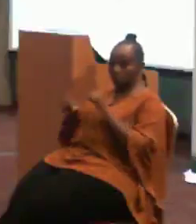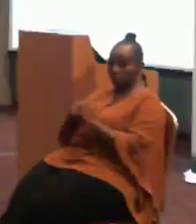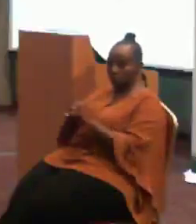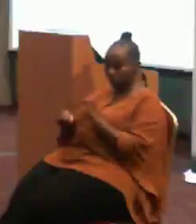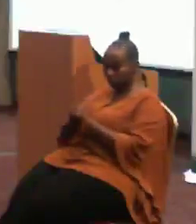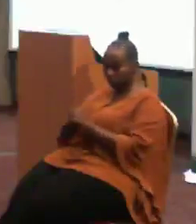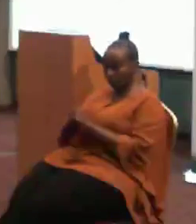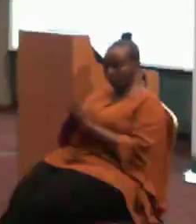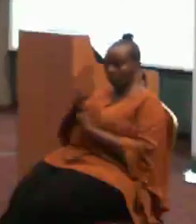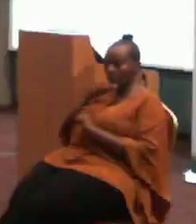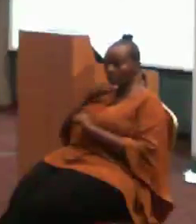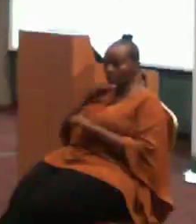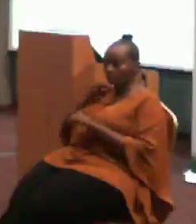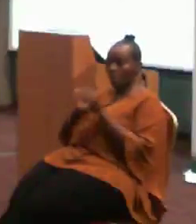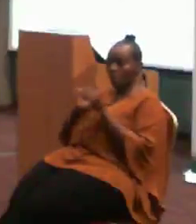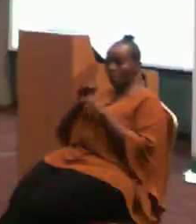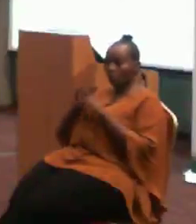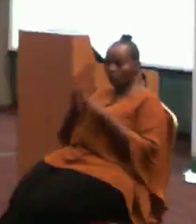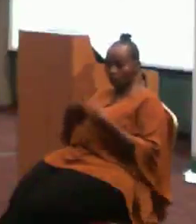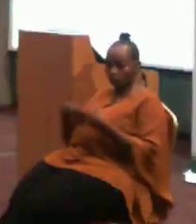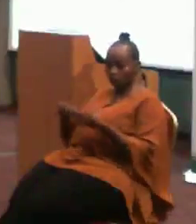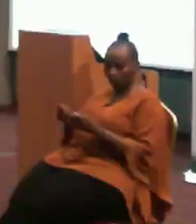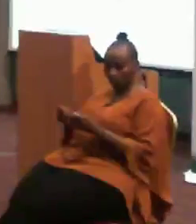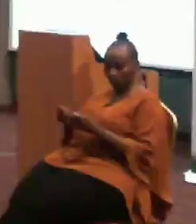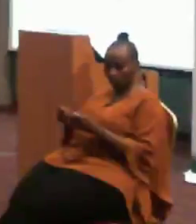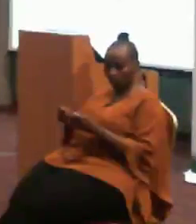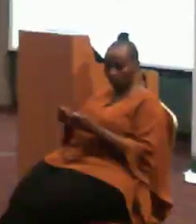you overspend on